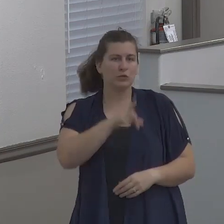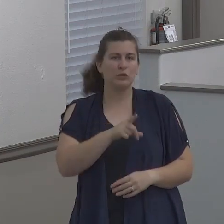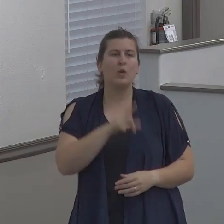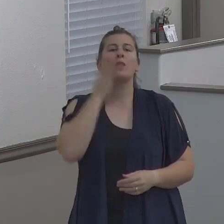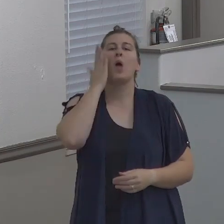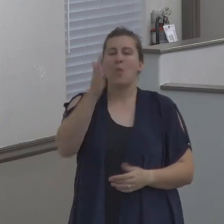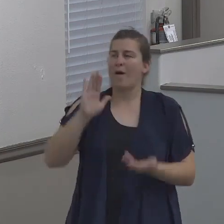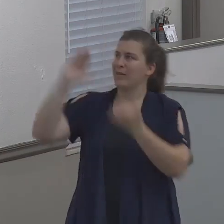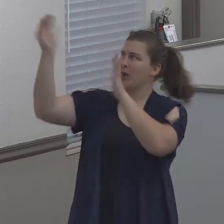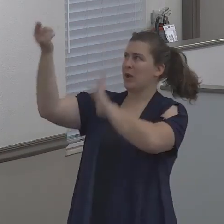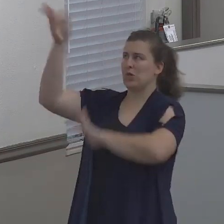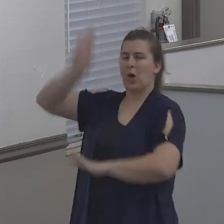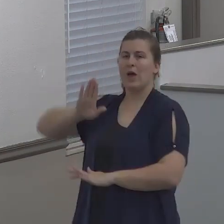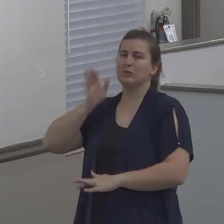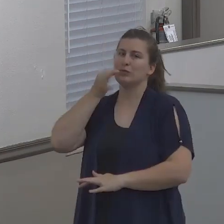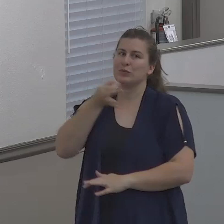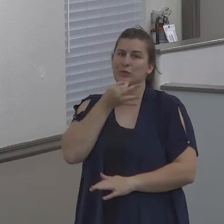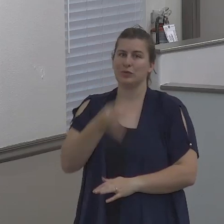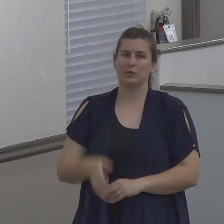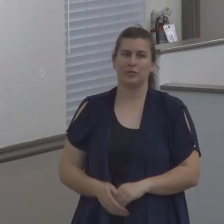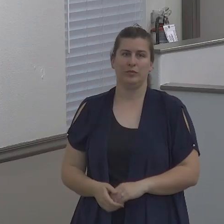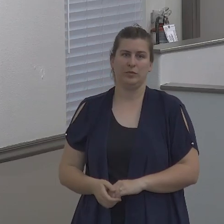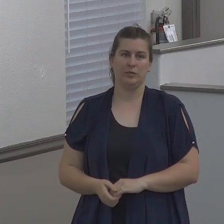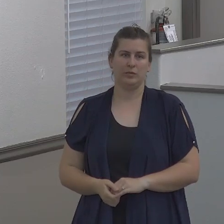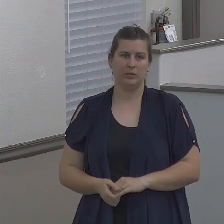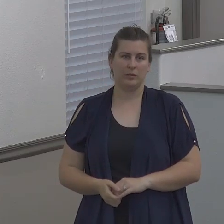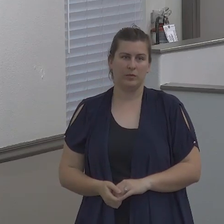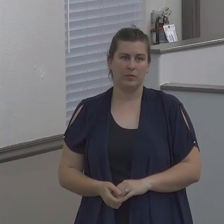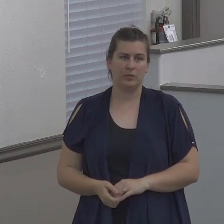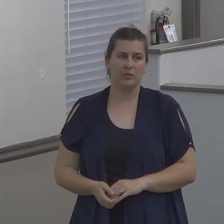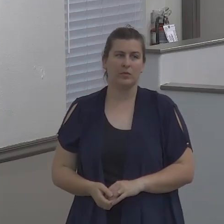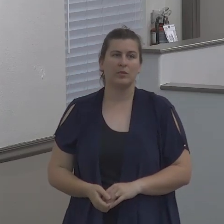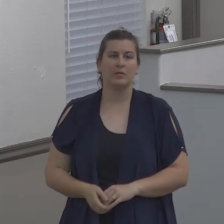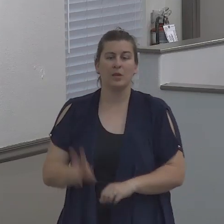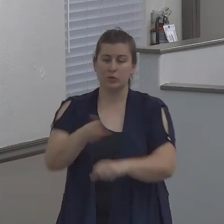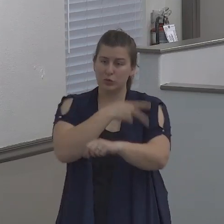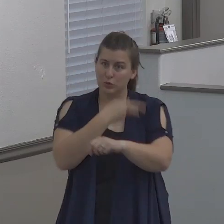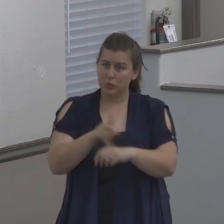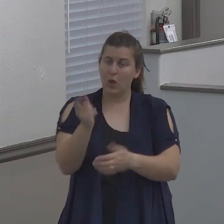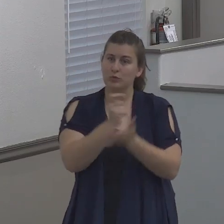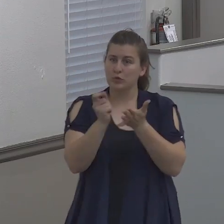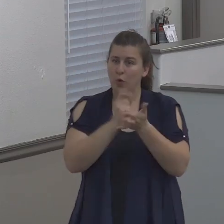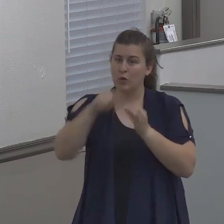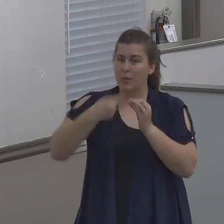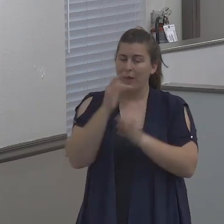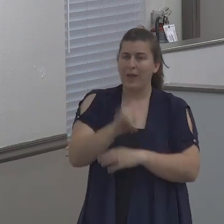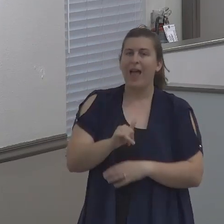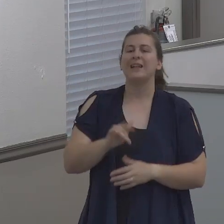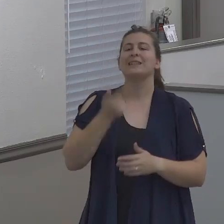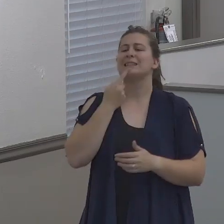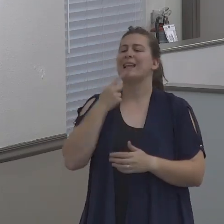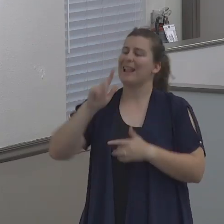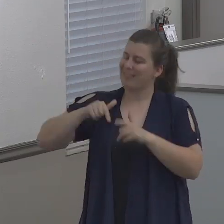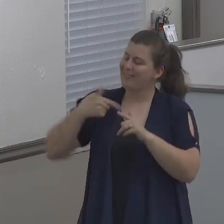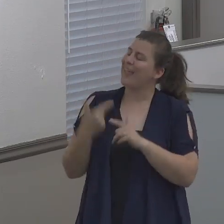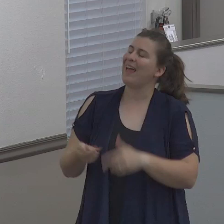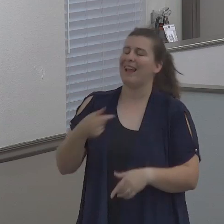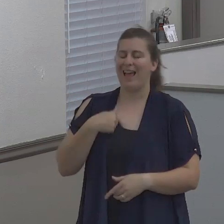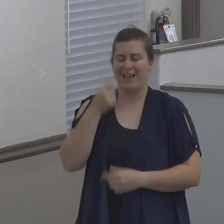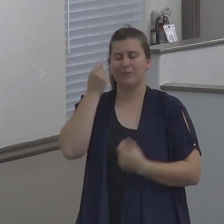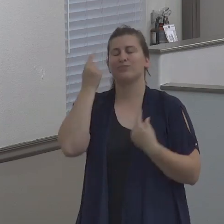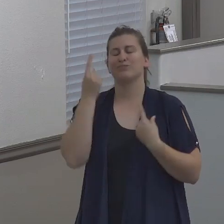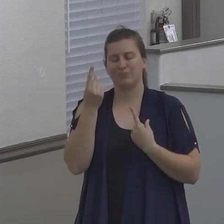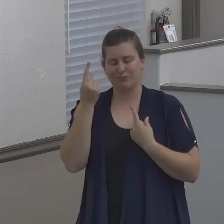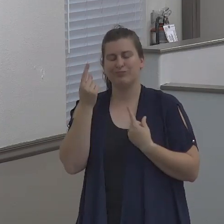Because nobody gets out of here without facing God. And they'll face God. And that's what the psalmist was saying.